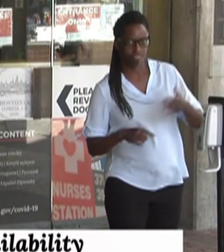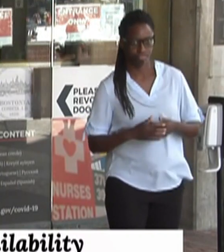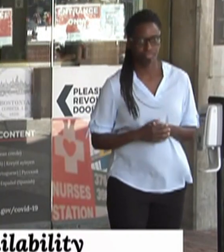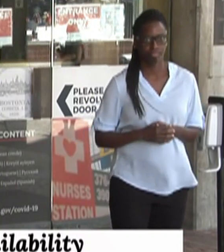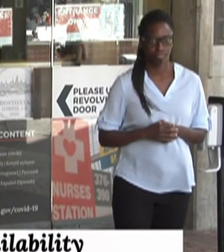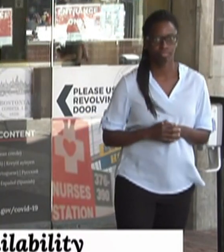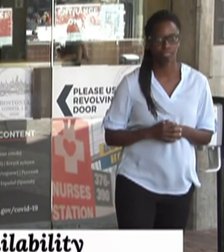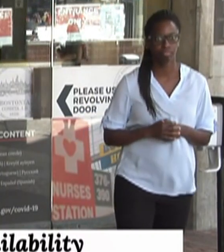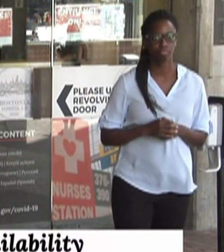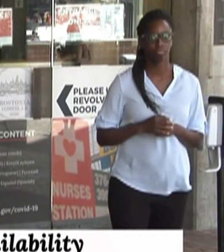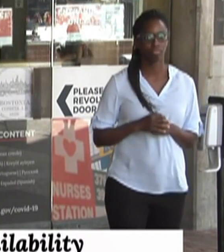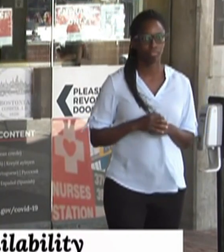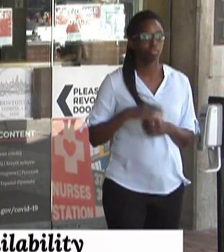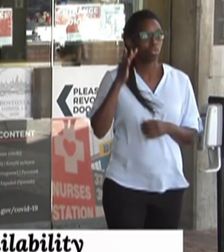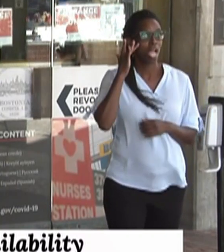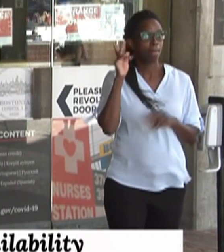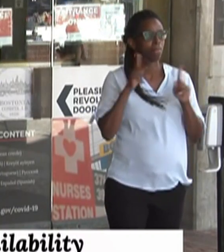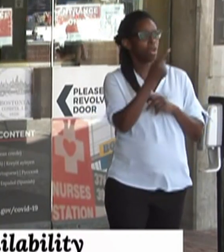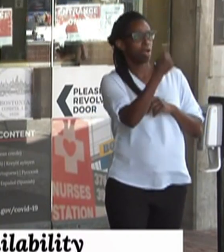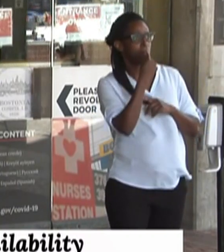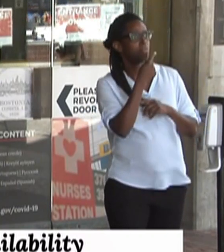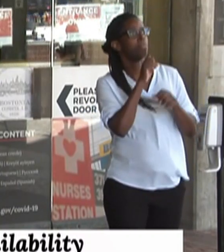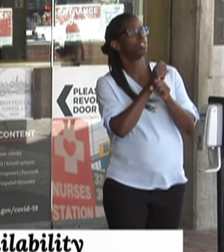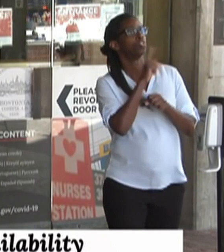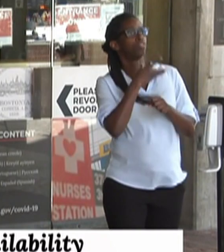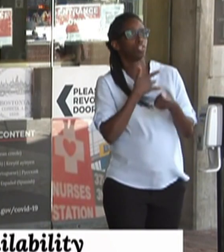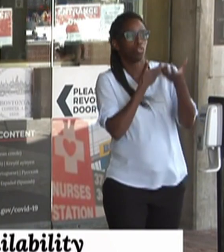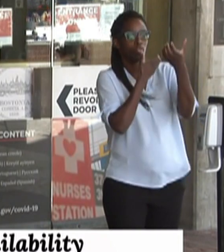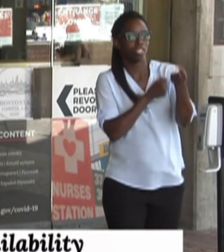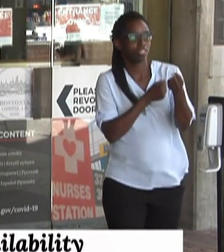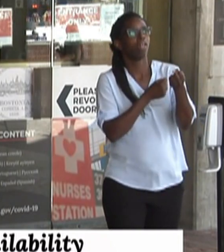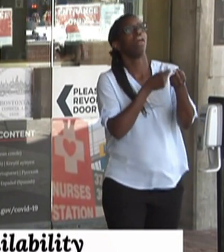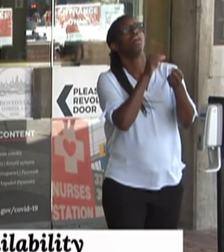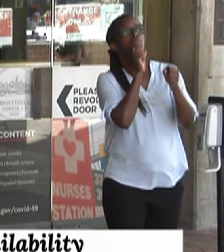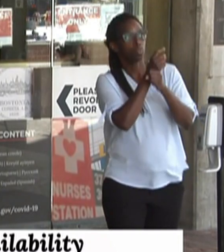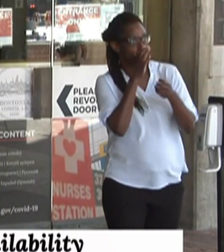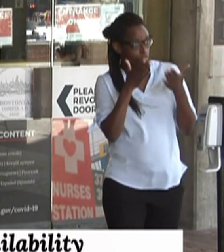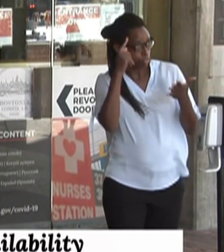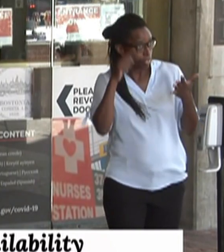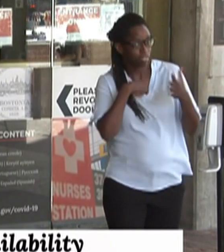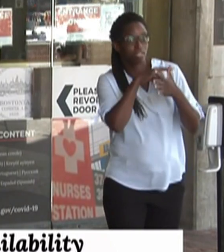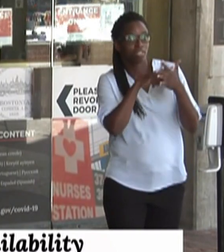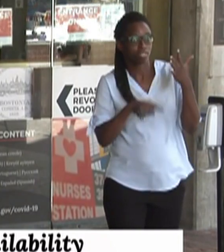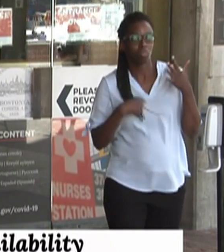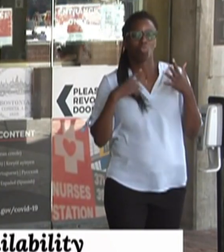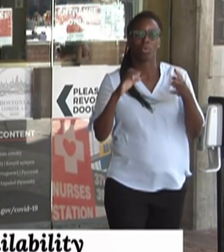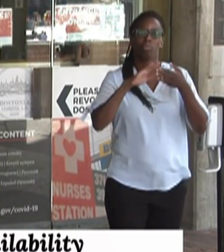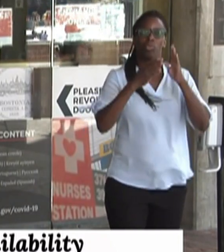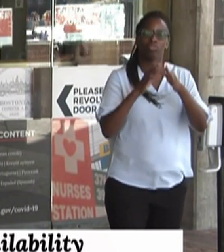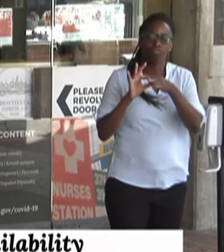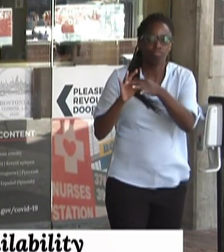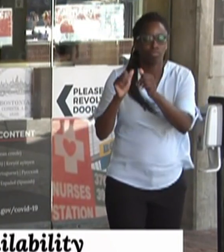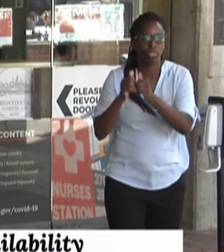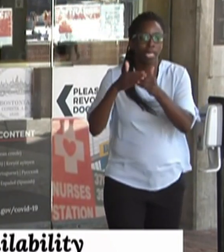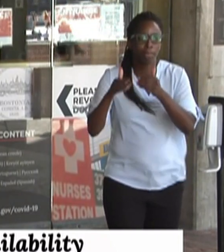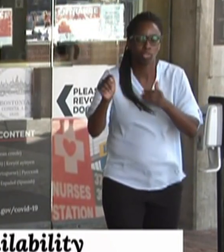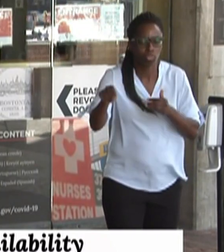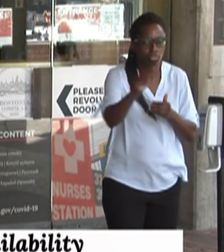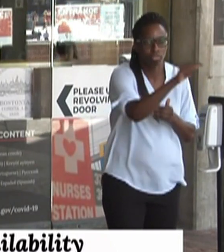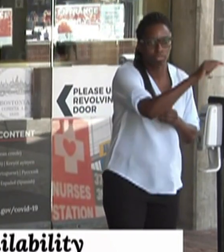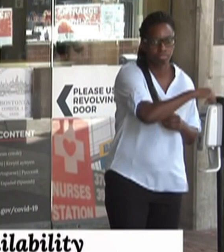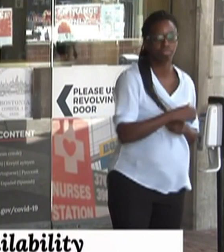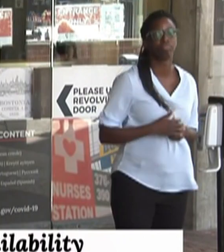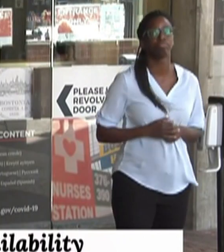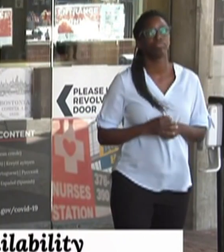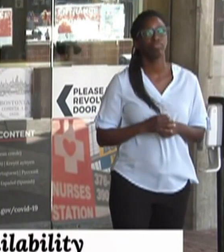their partners and all the partners that work with Ethos, the Boston Housing Authority, our 8 Strong Commission, our